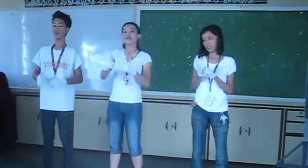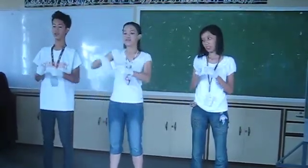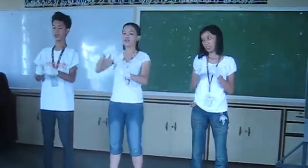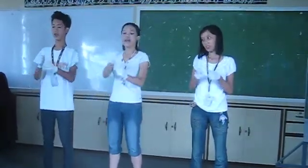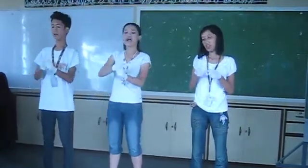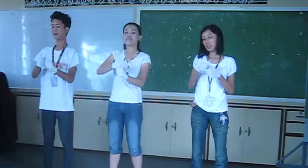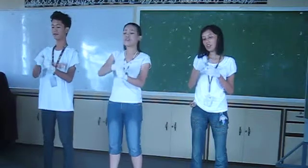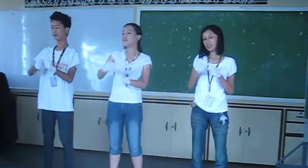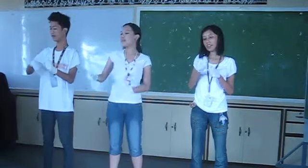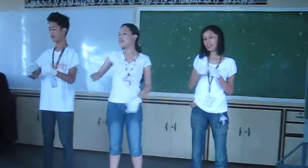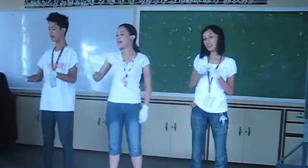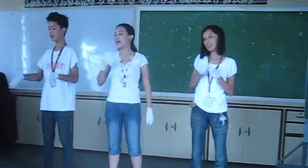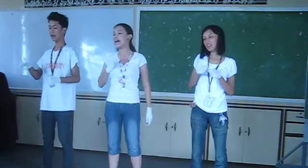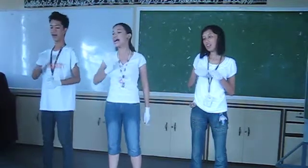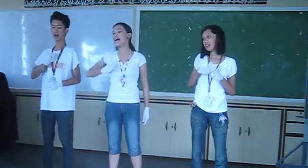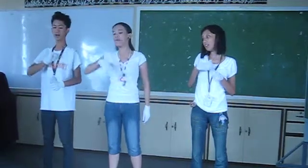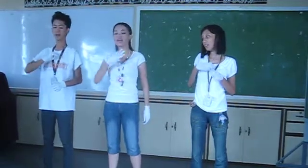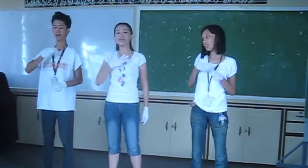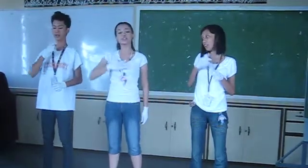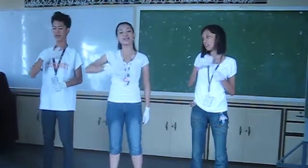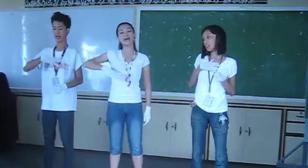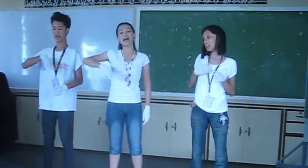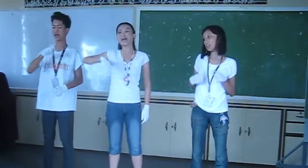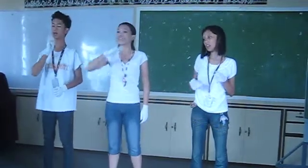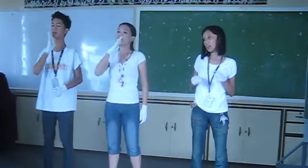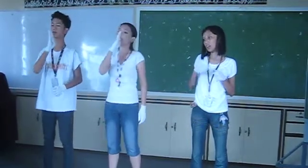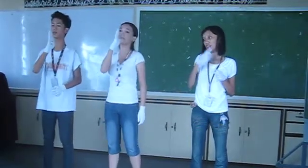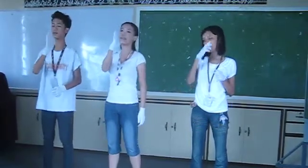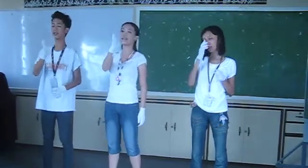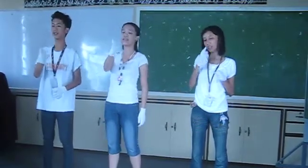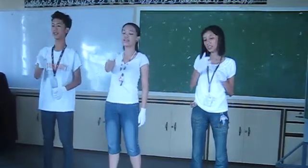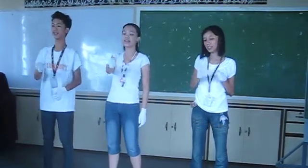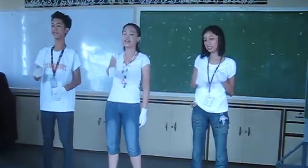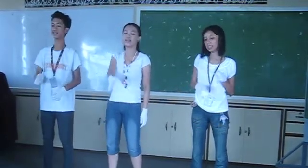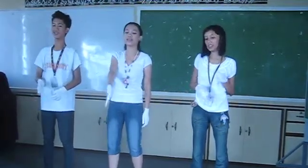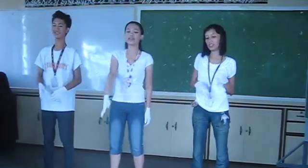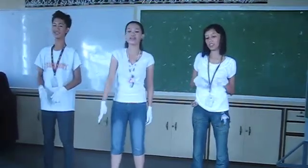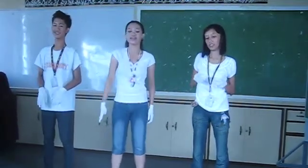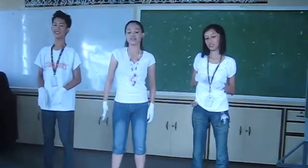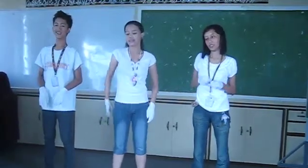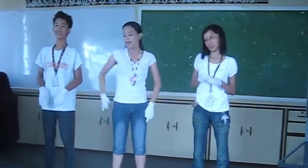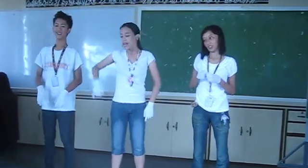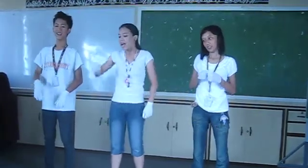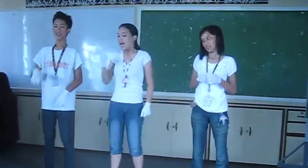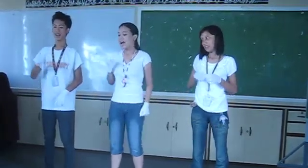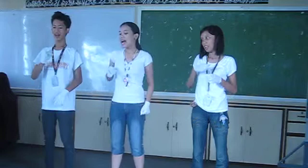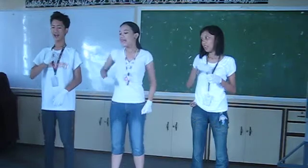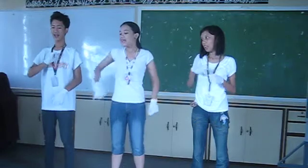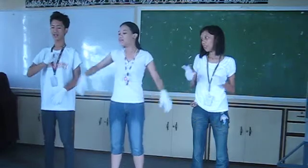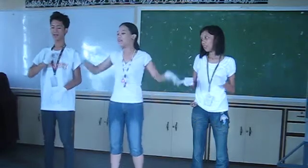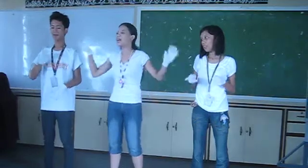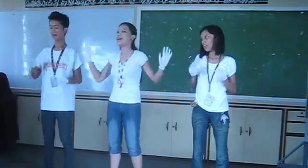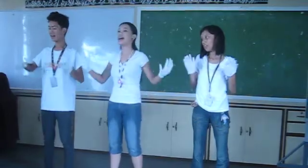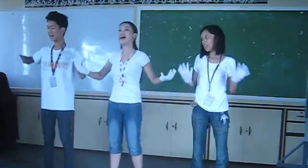You're everything I wish I could be. I can fly